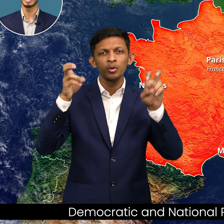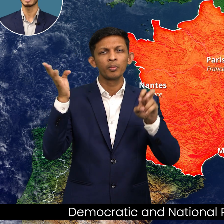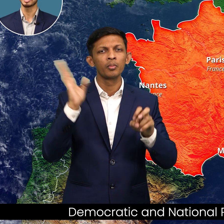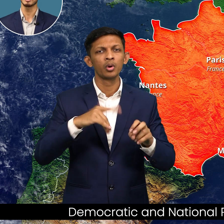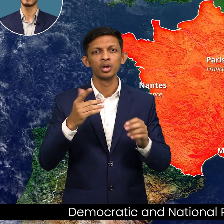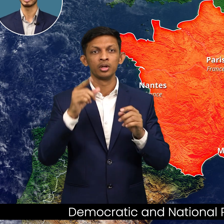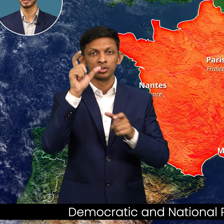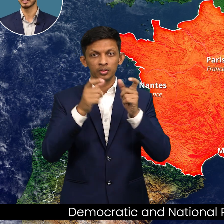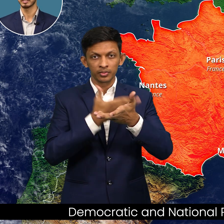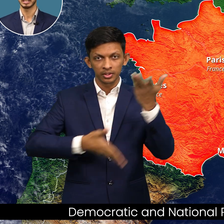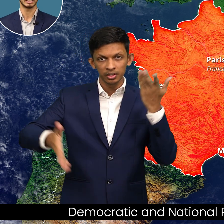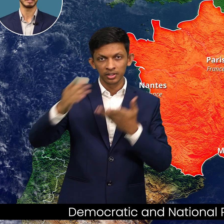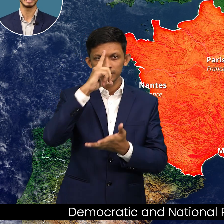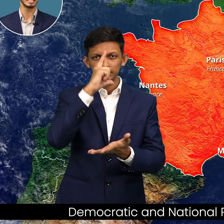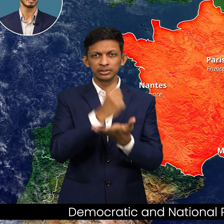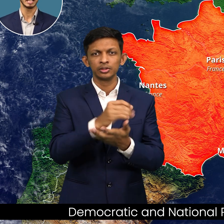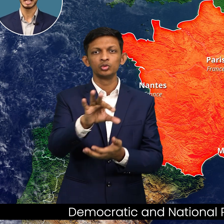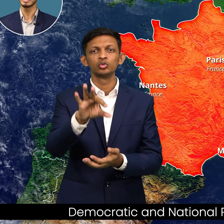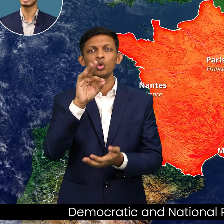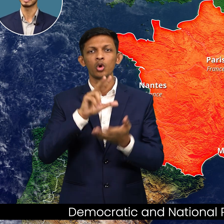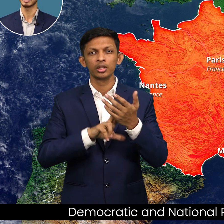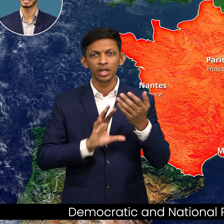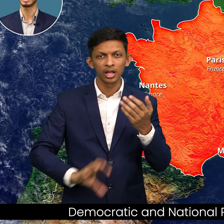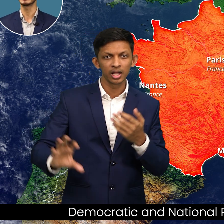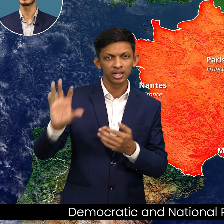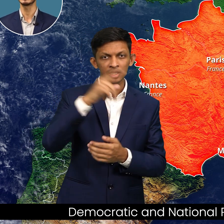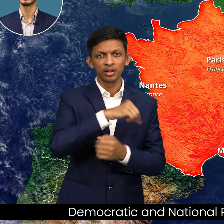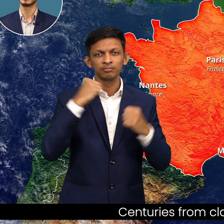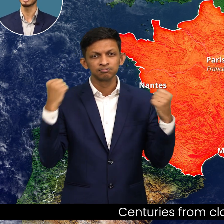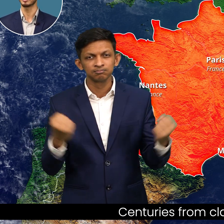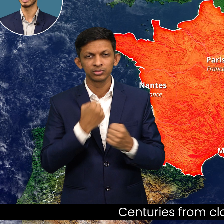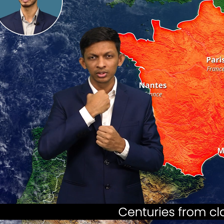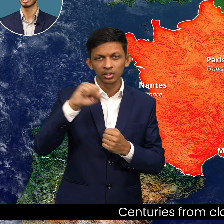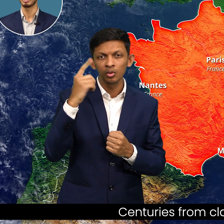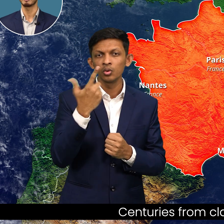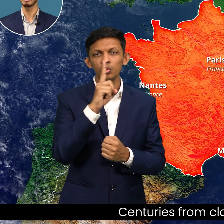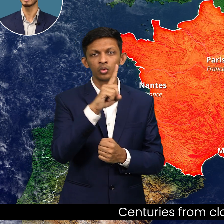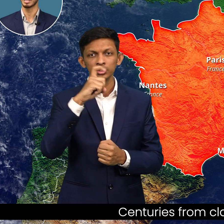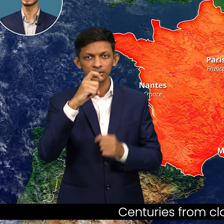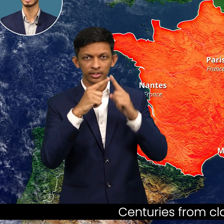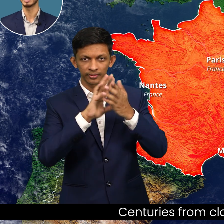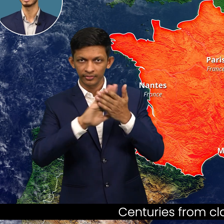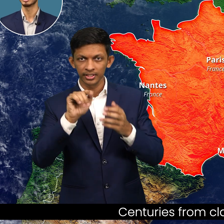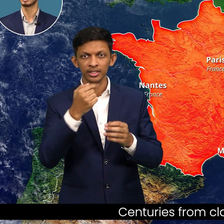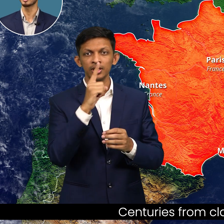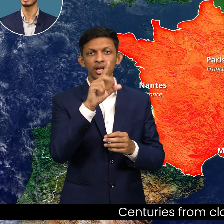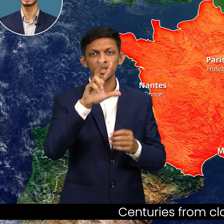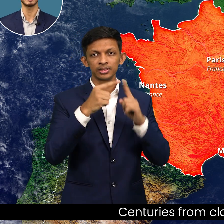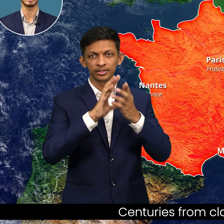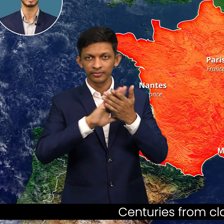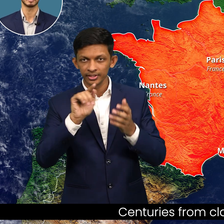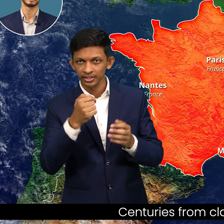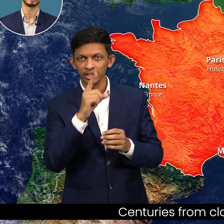Democratic and National Revolution 17th, 18th and 19th centuries from class 9